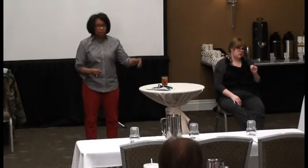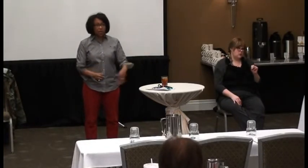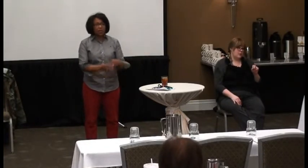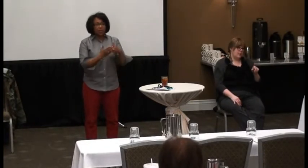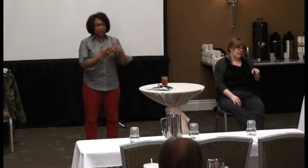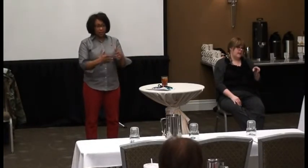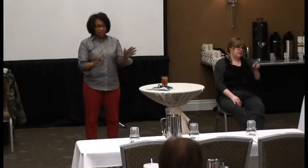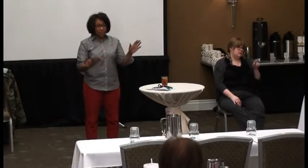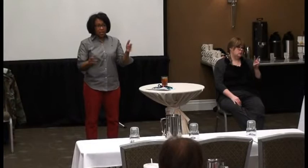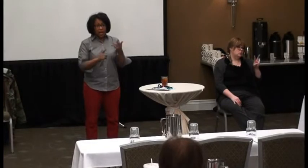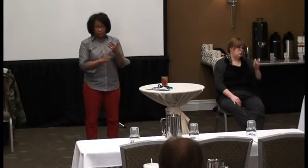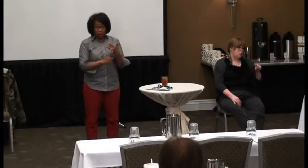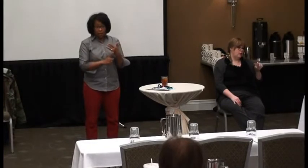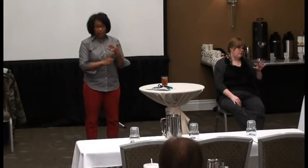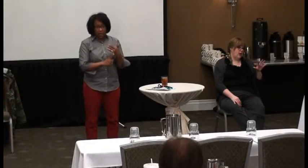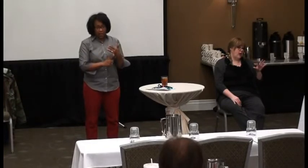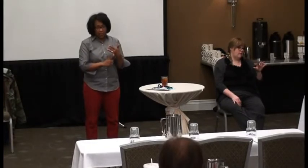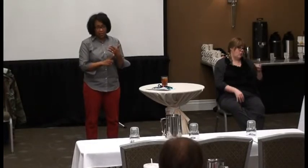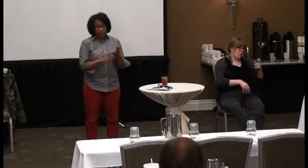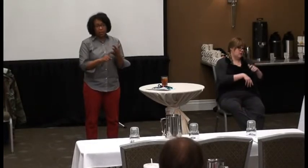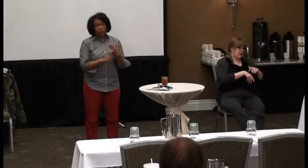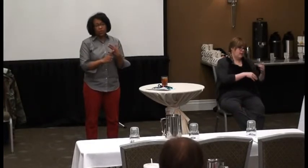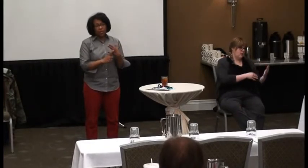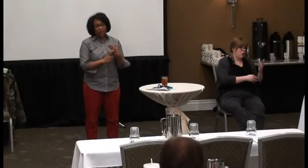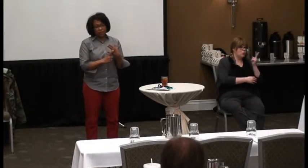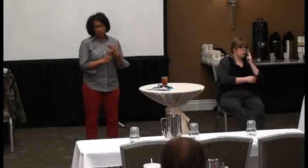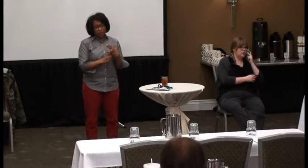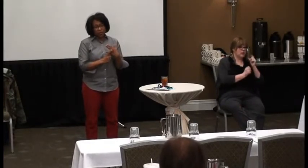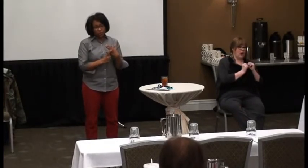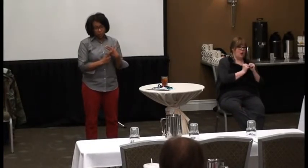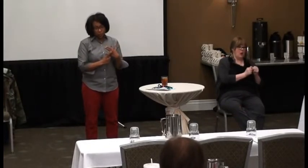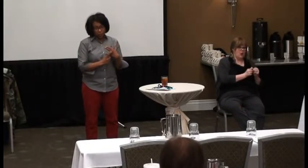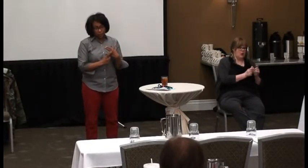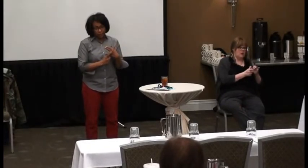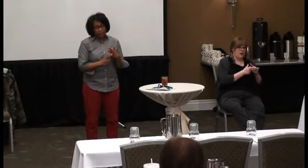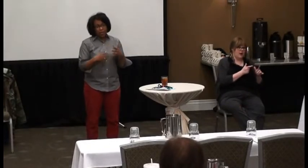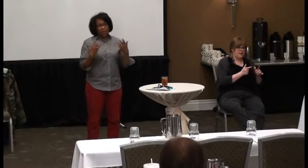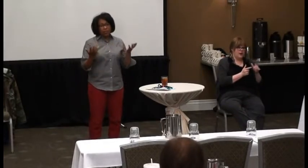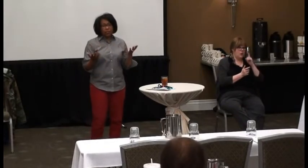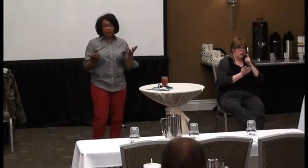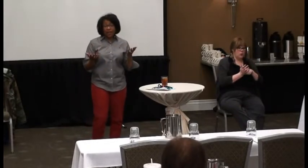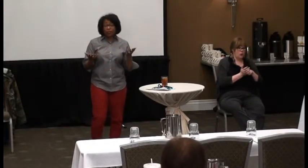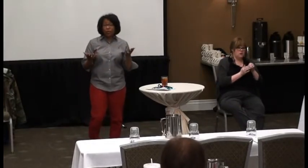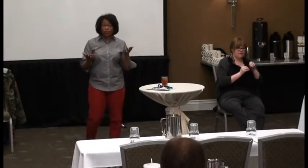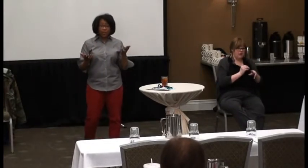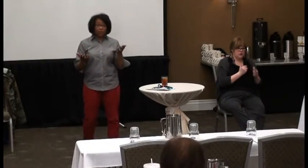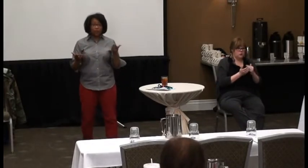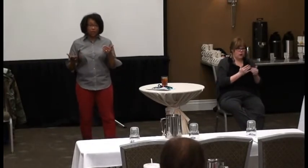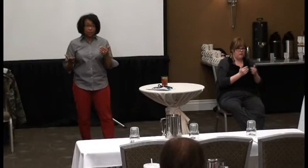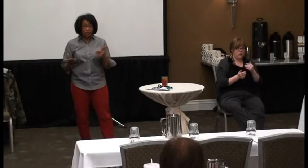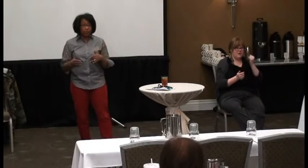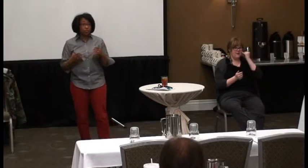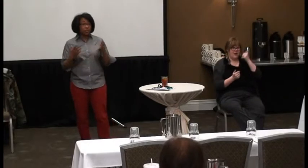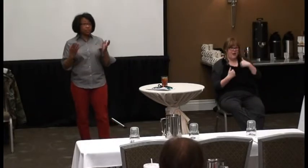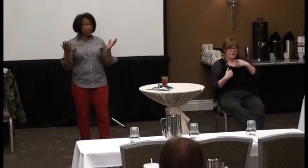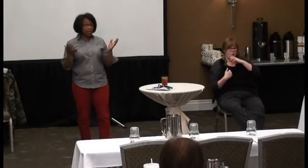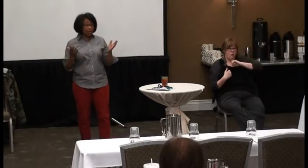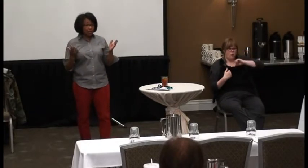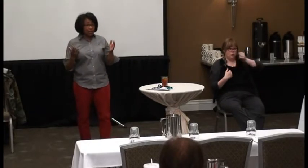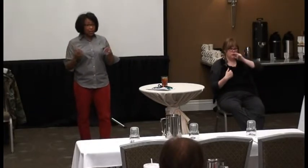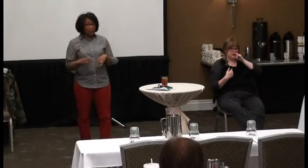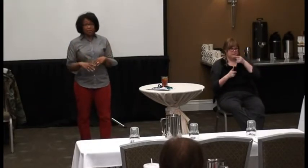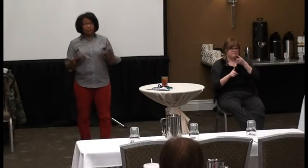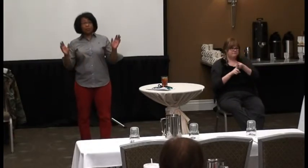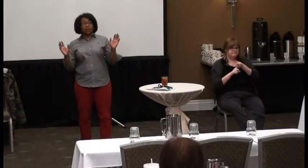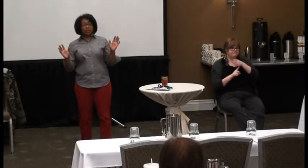in the morning, and let's see how long it lasts and what the adverse effects are. And so if I have an older kid who comes in who's